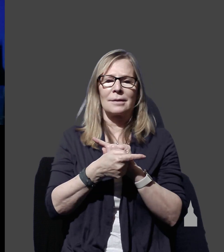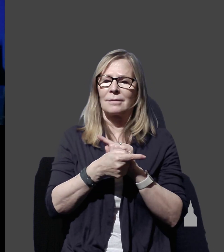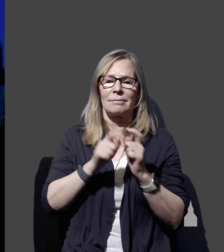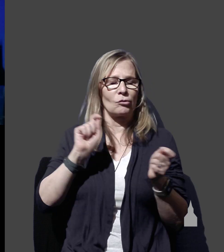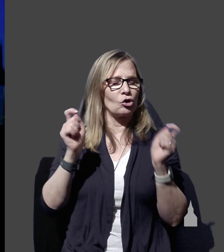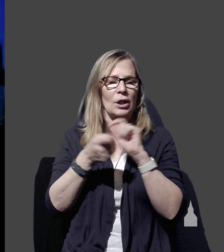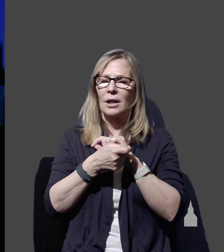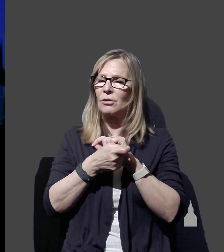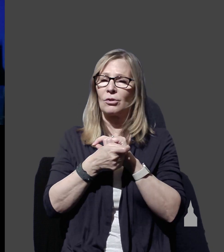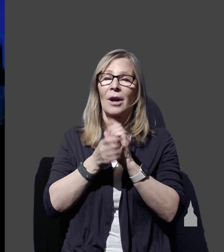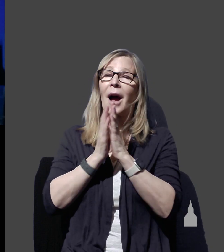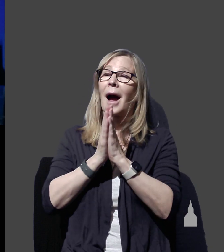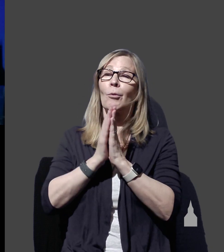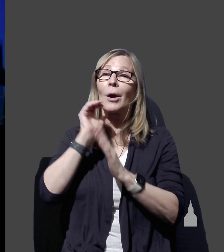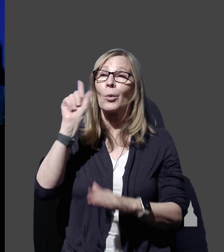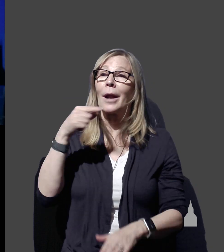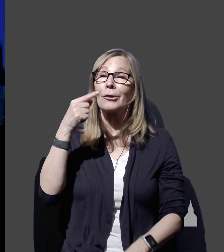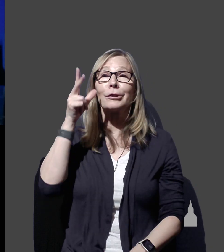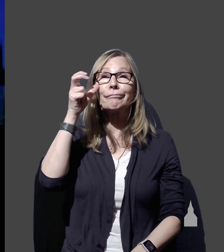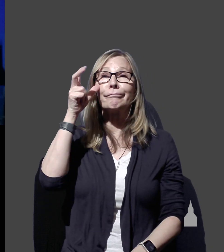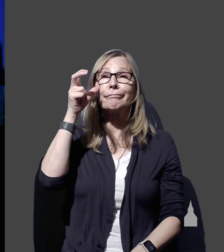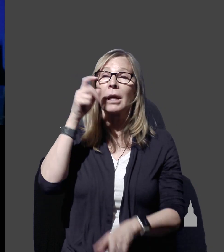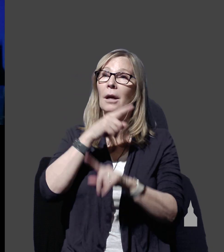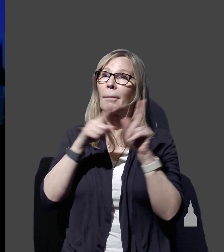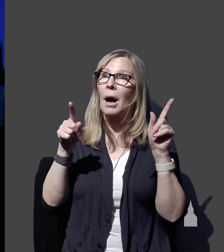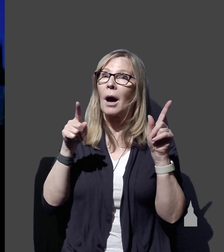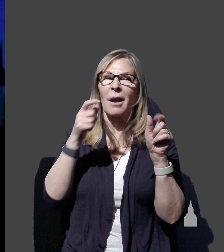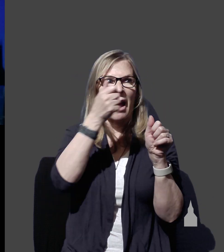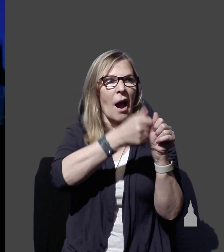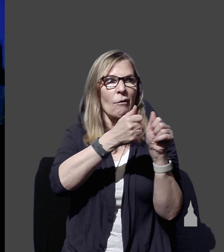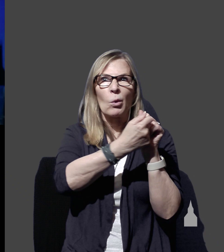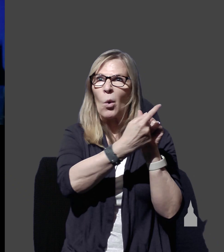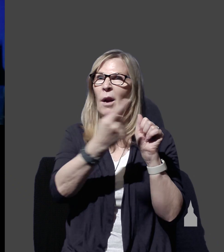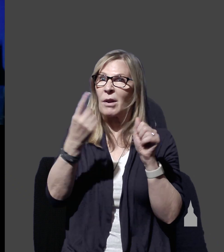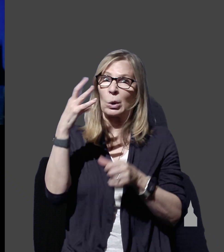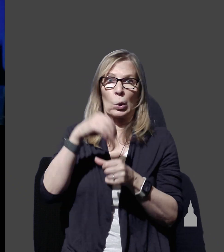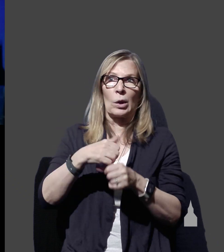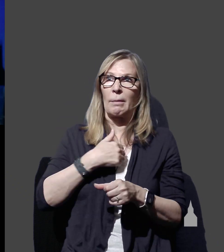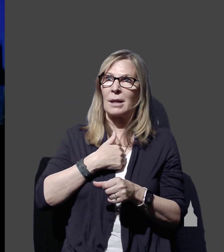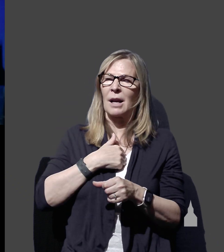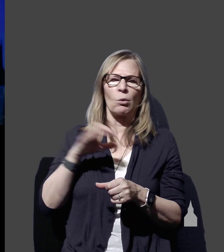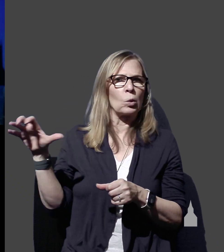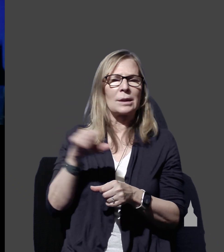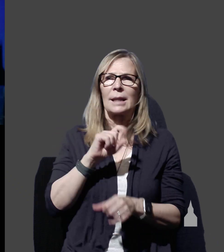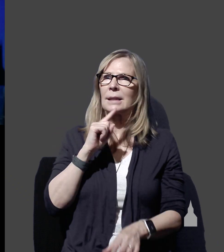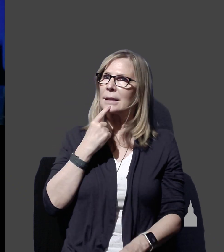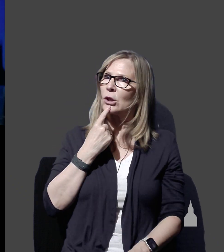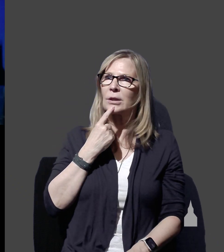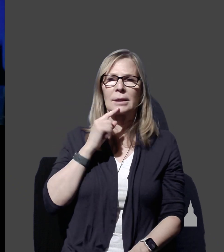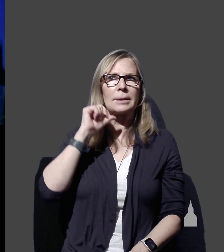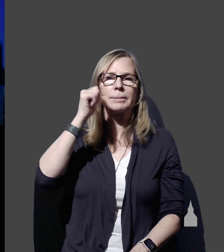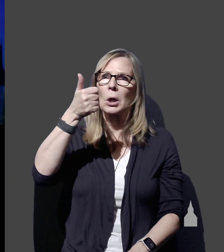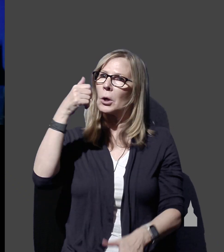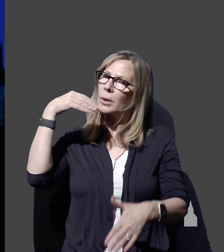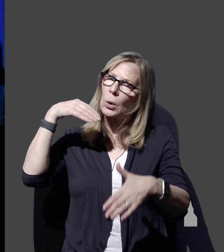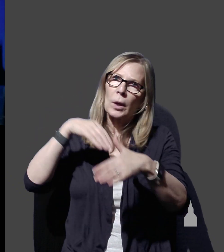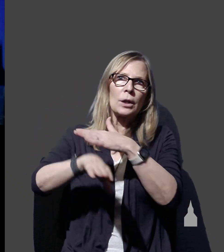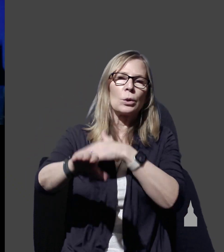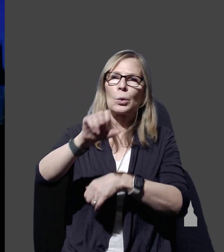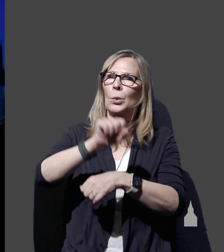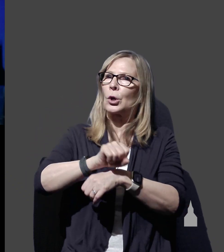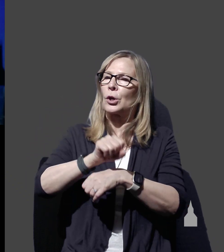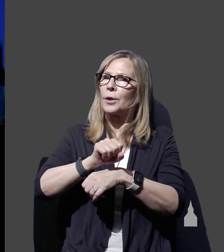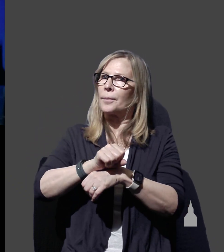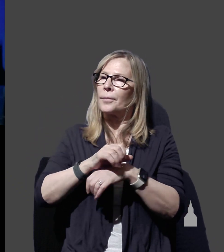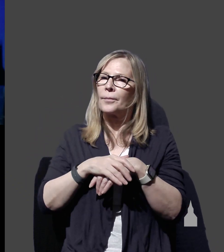I pray that we wouldn't have just heard these words today, but every one of us, including me, will take it seriously when we go into the workplace this week.